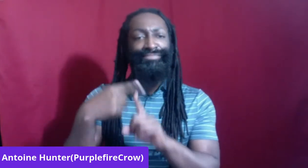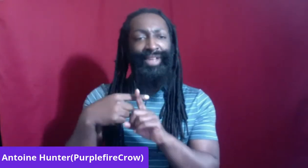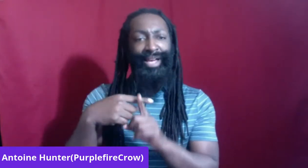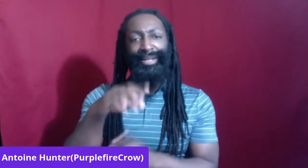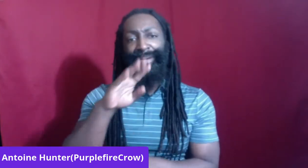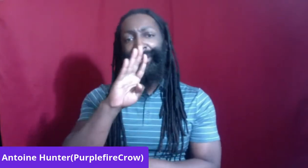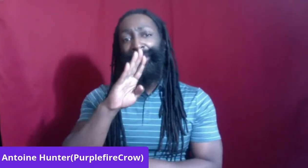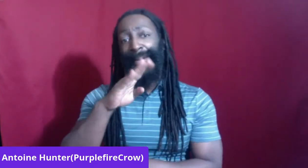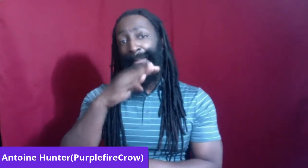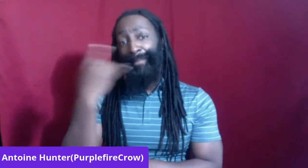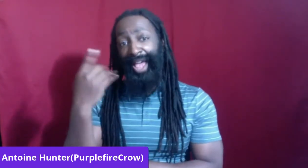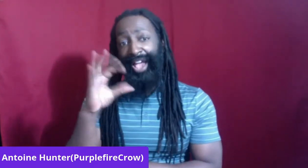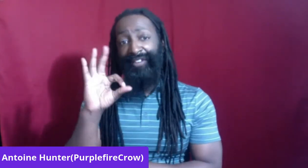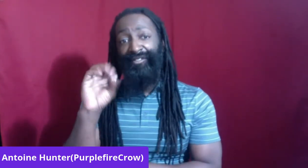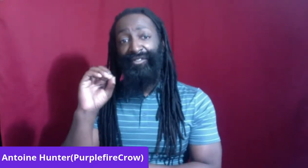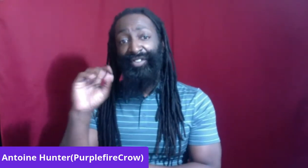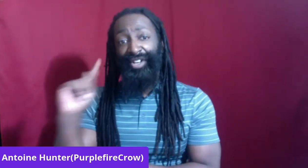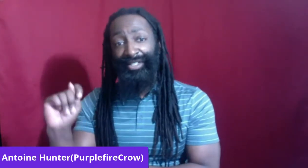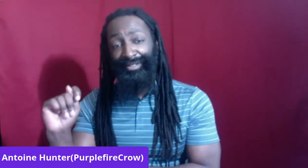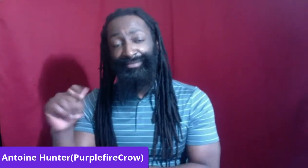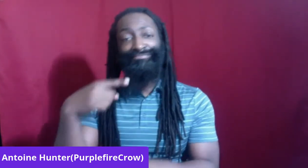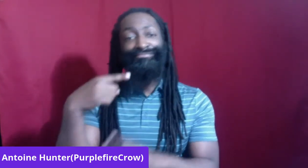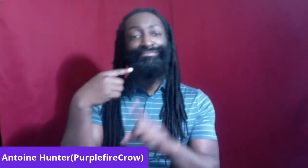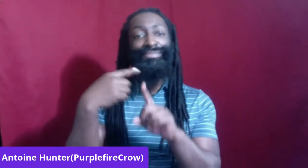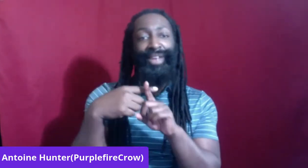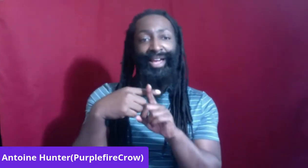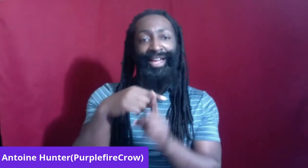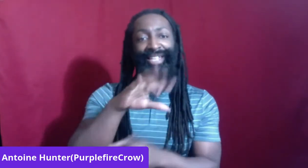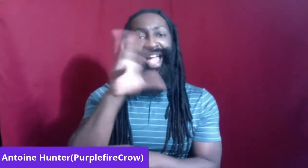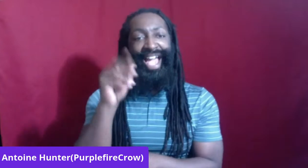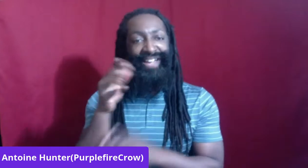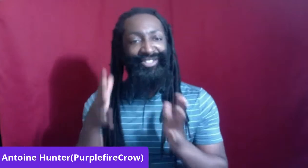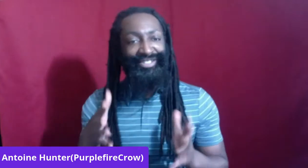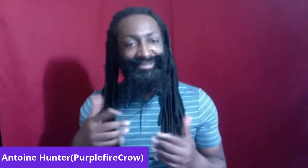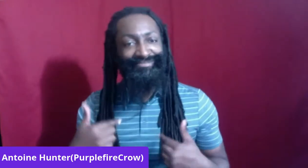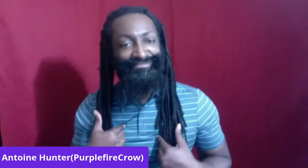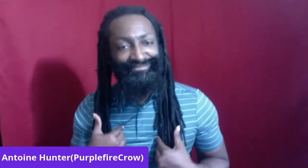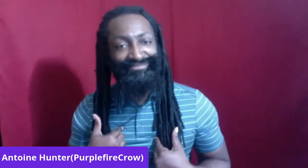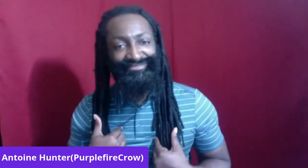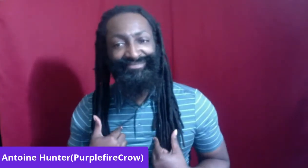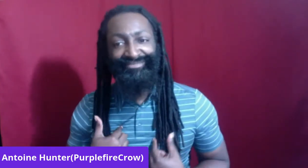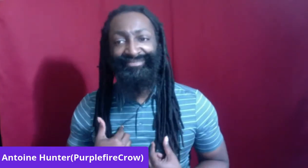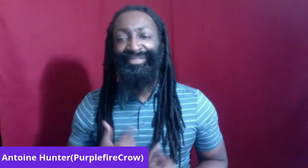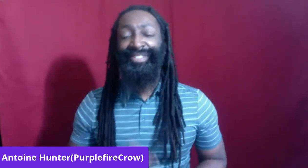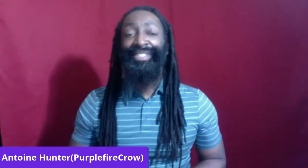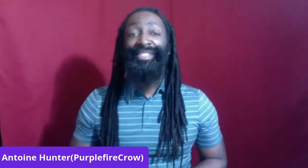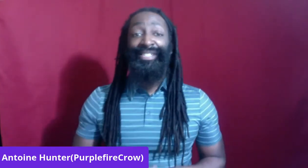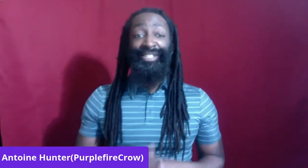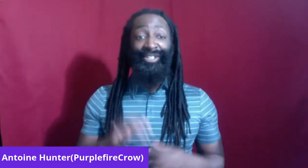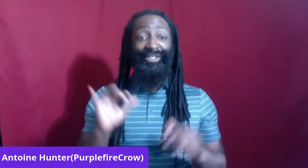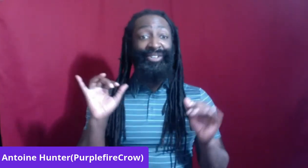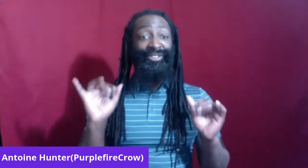I am of Cherokee heritage myself and African American.